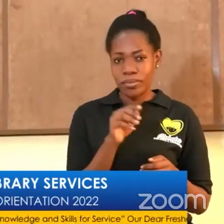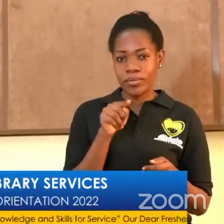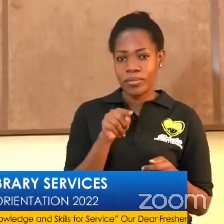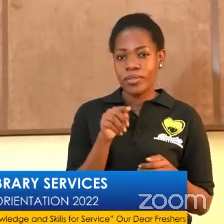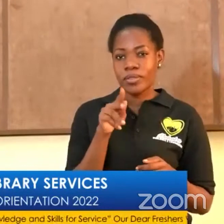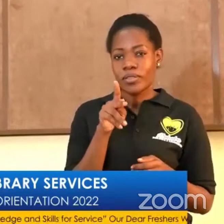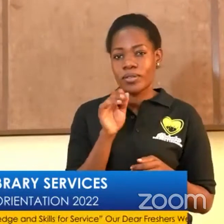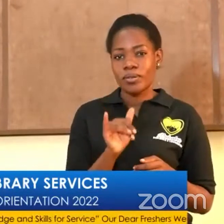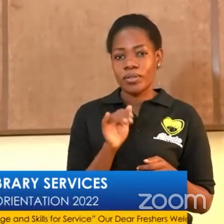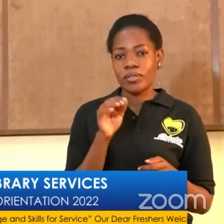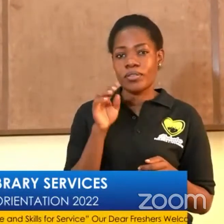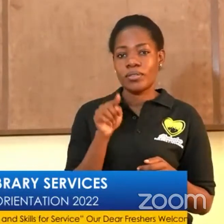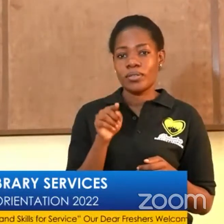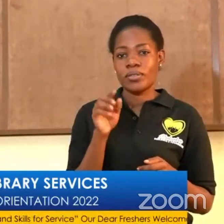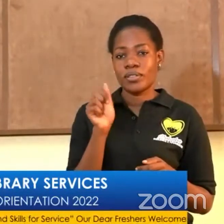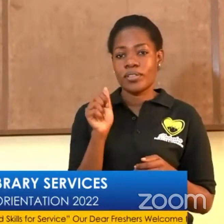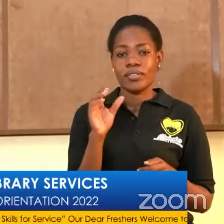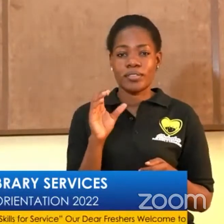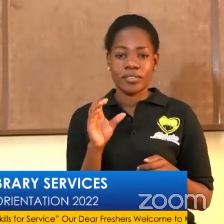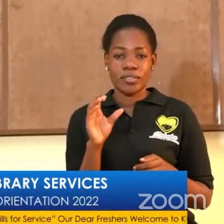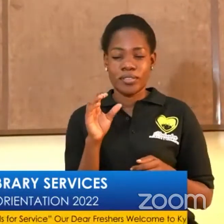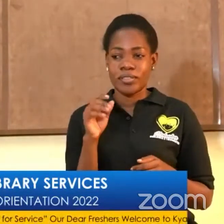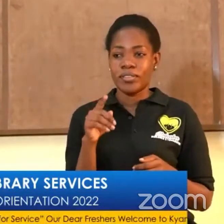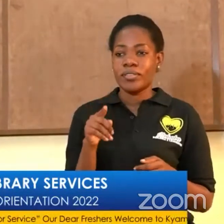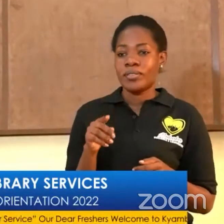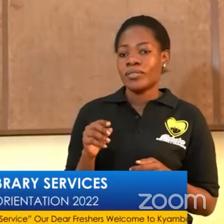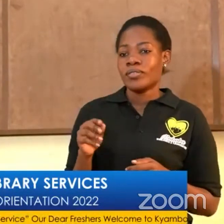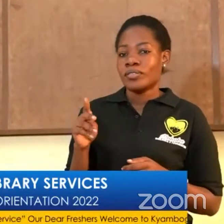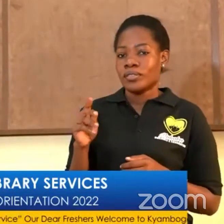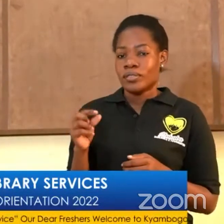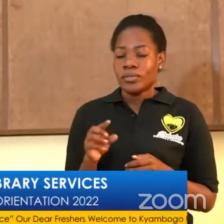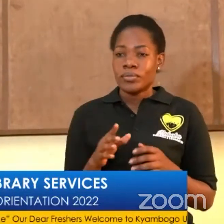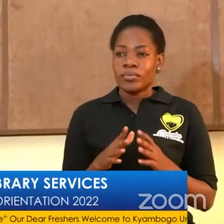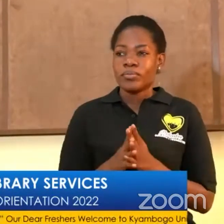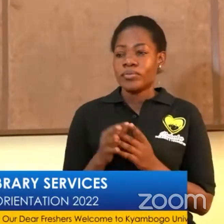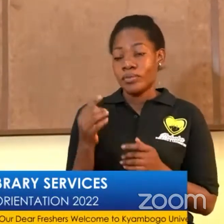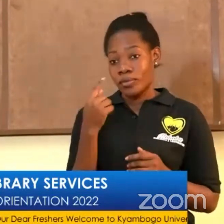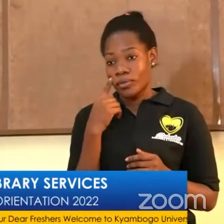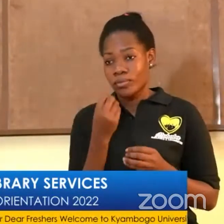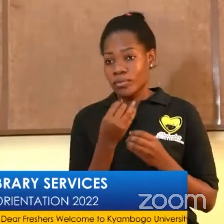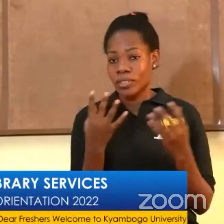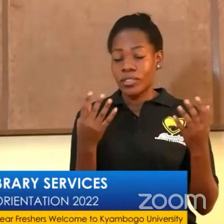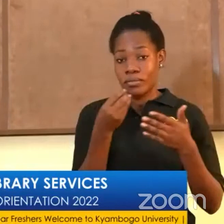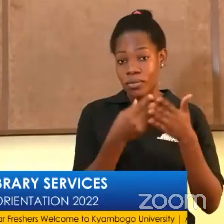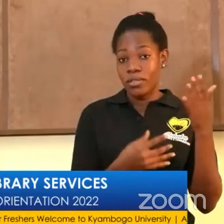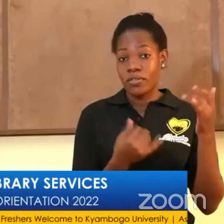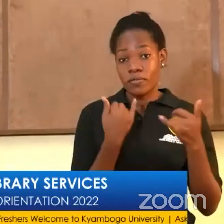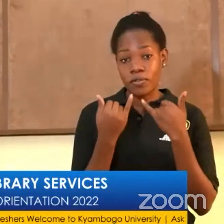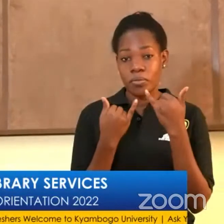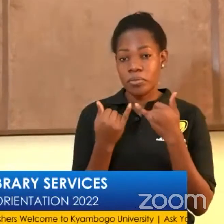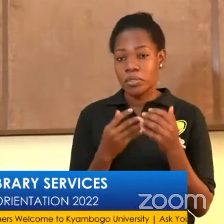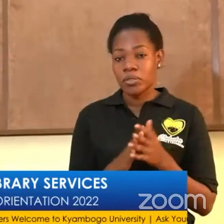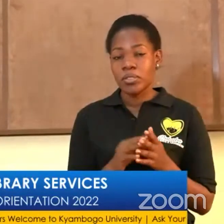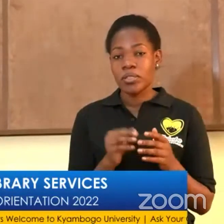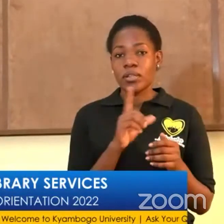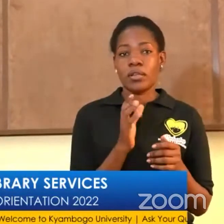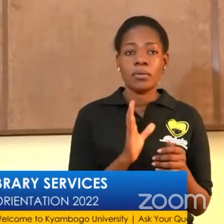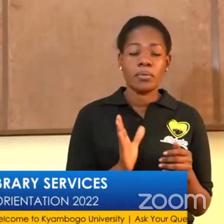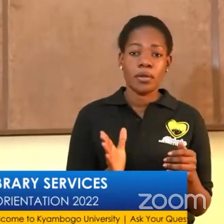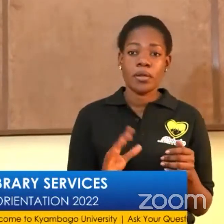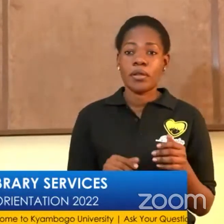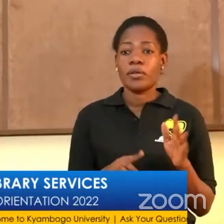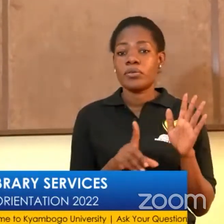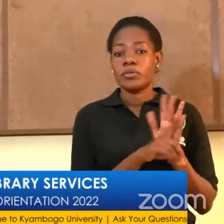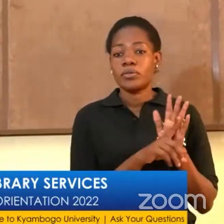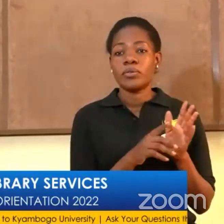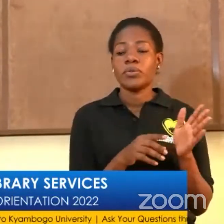lib.kyu.sc.ug, and you'll find a lot more information there. The library rules and regulations, like what I